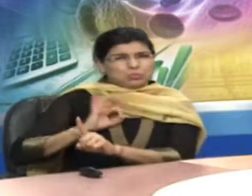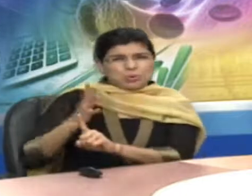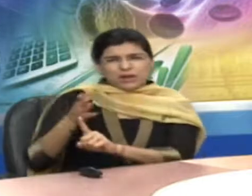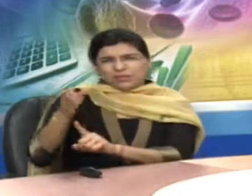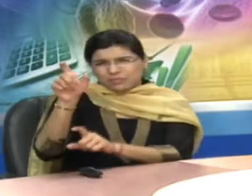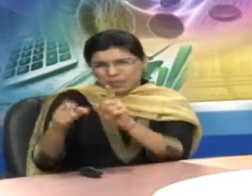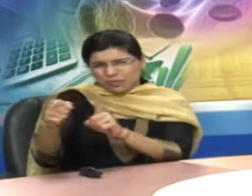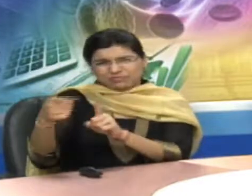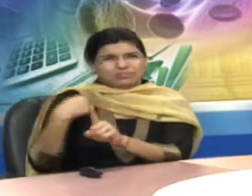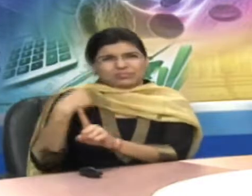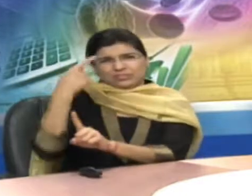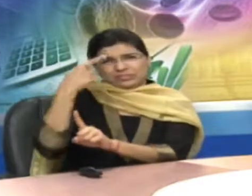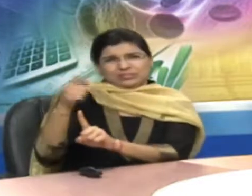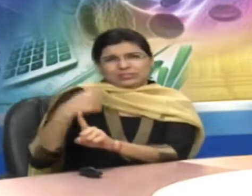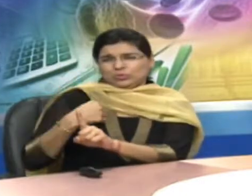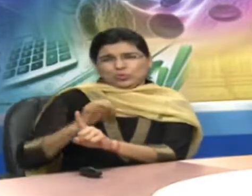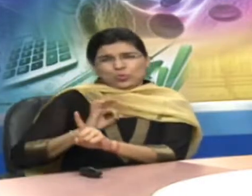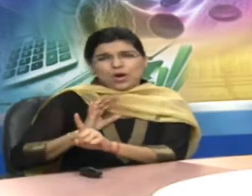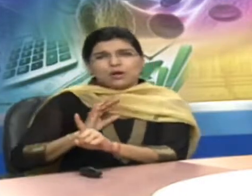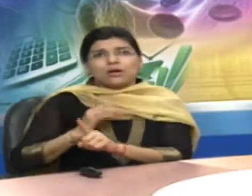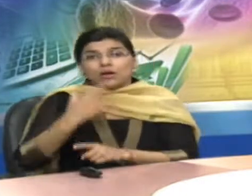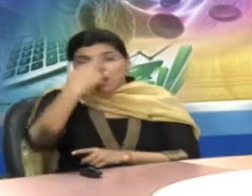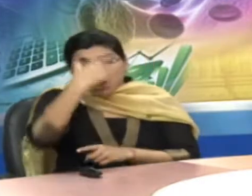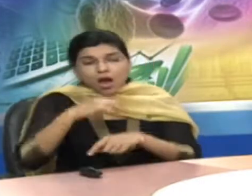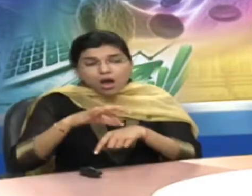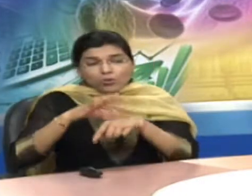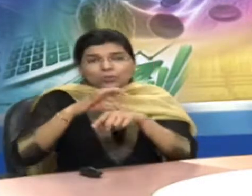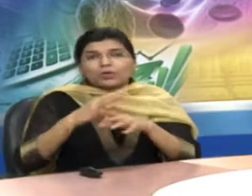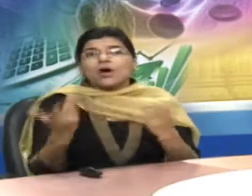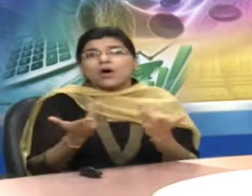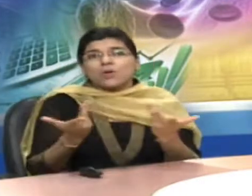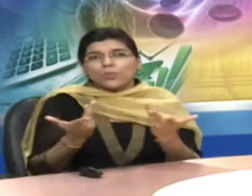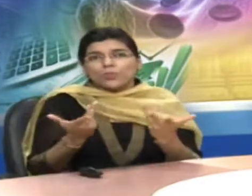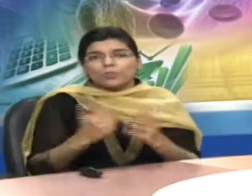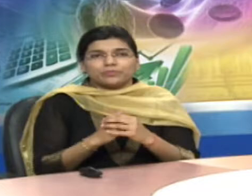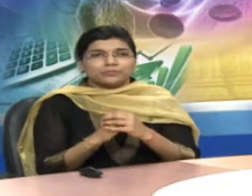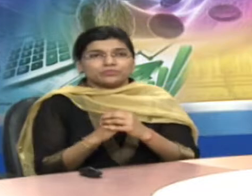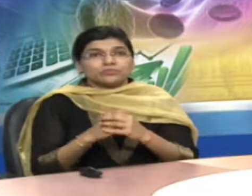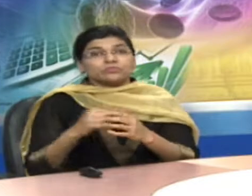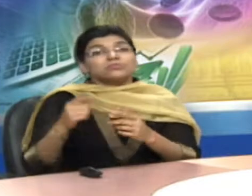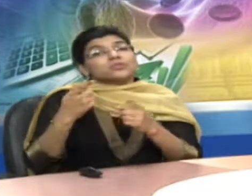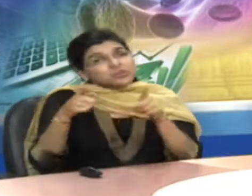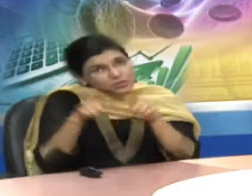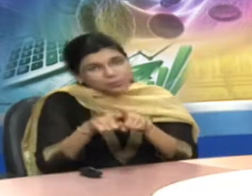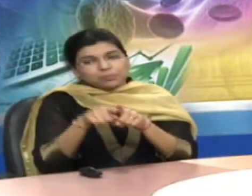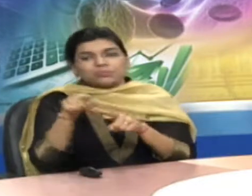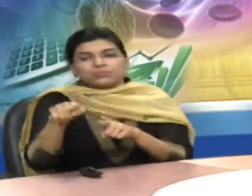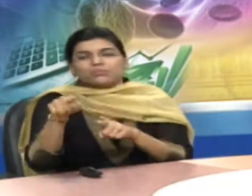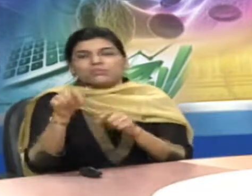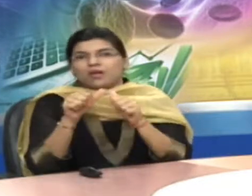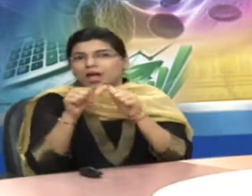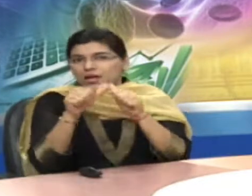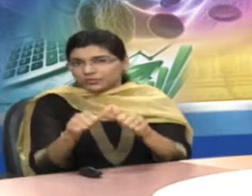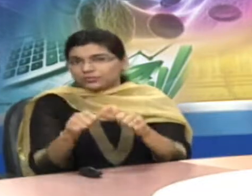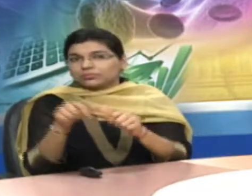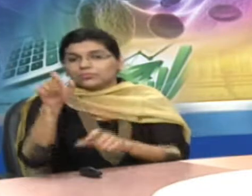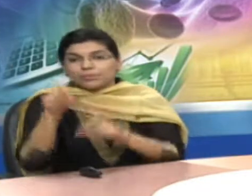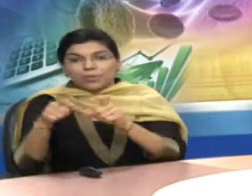If we dislike them, then how do human beings behave?